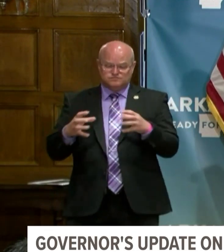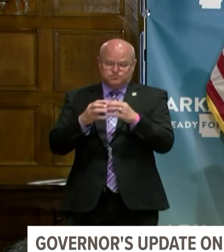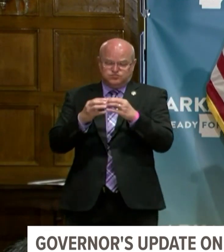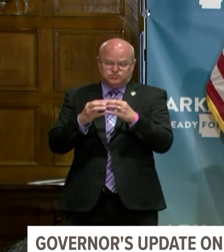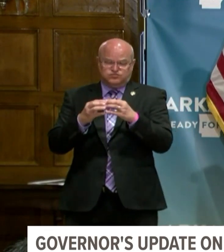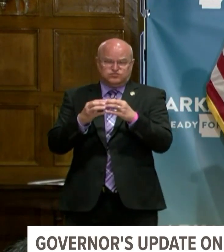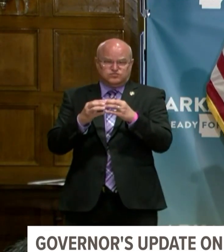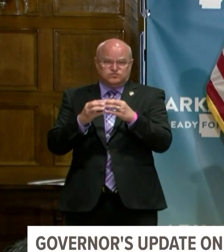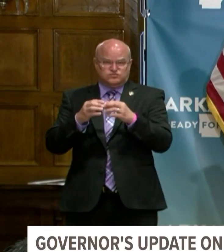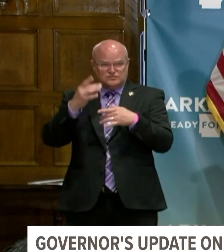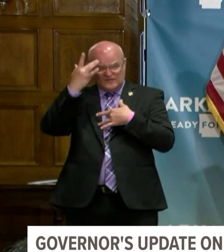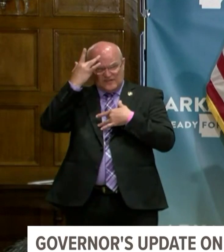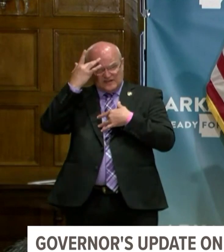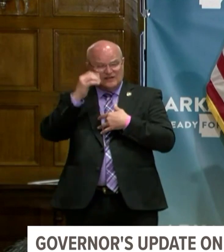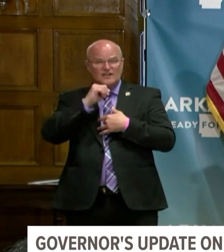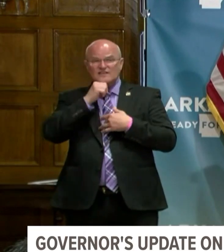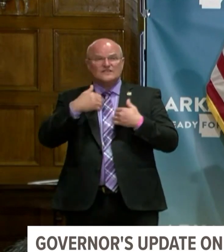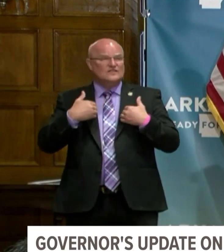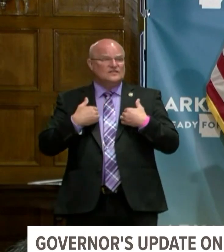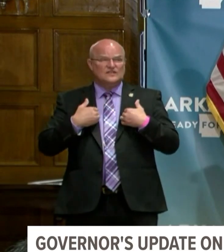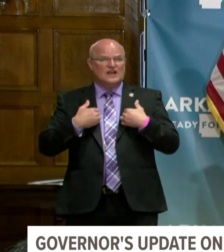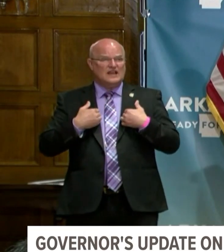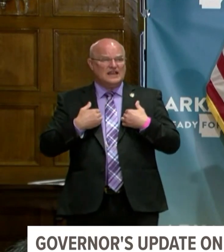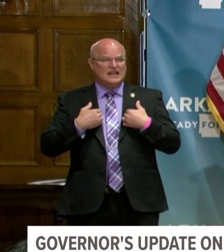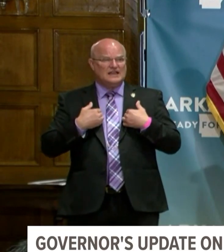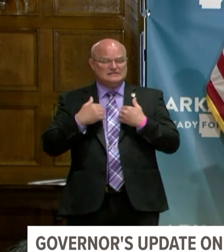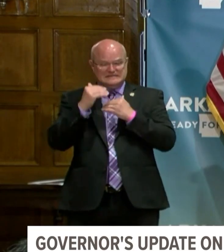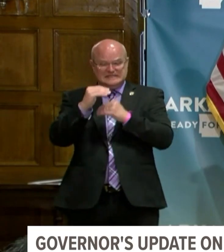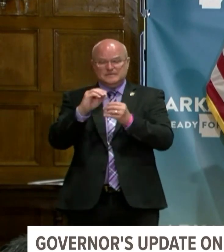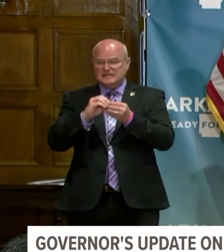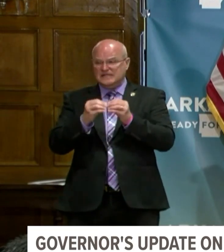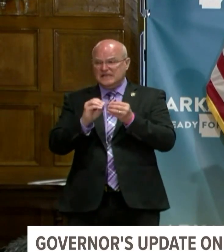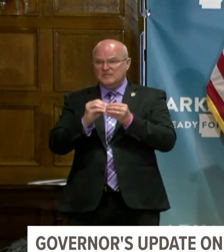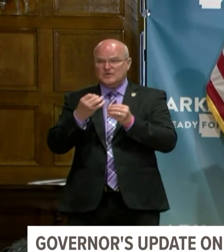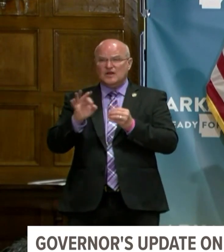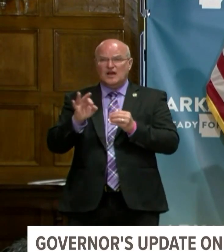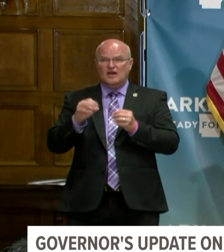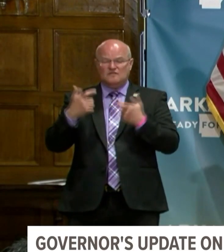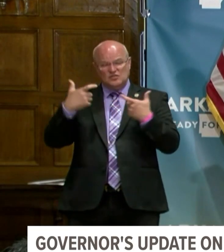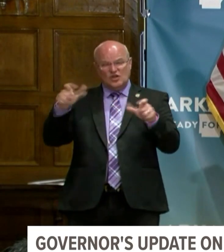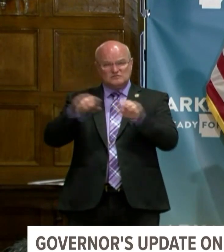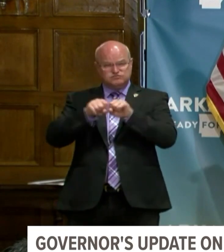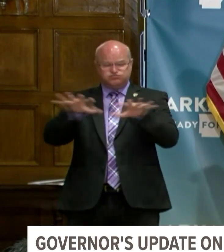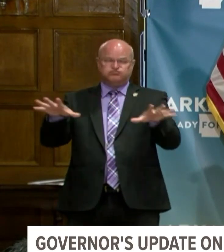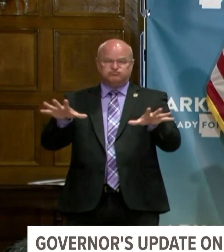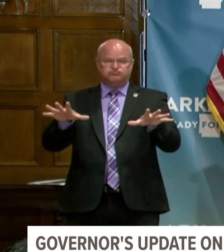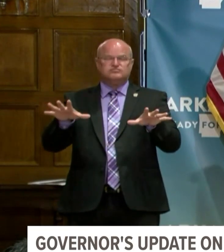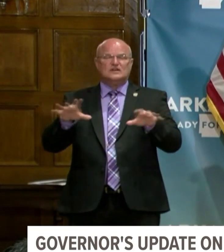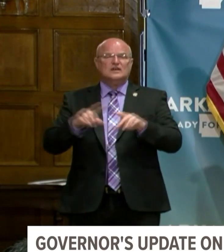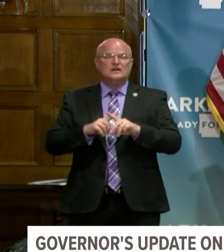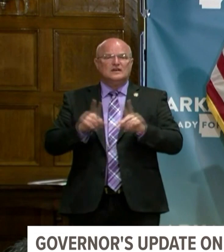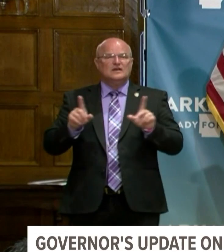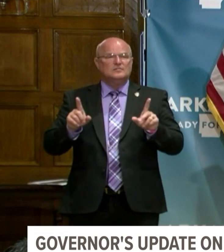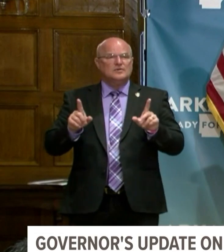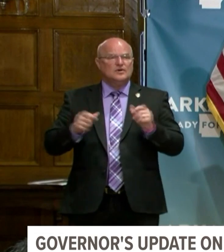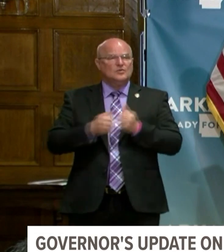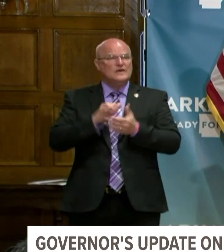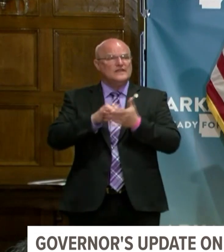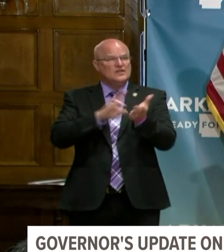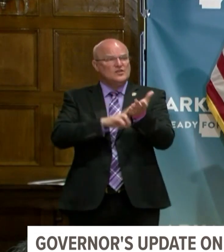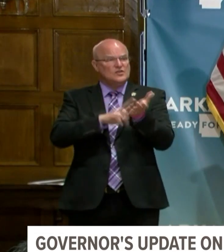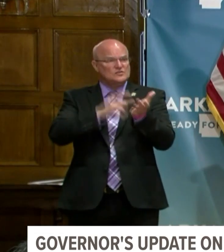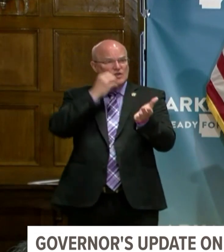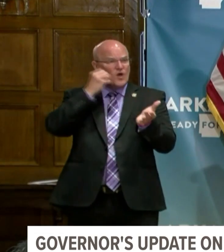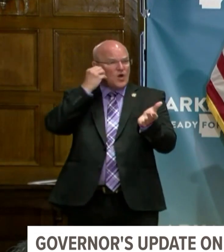we have not had, we've had a very limited number of large outbreaks. with the